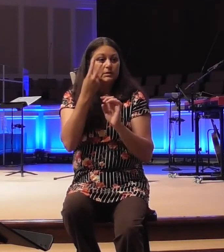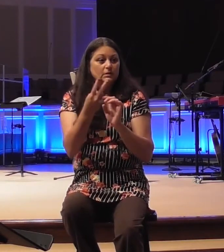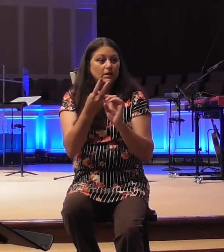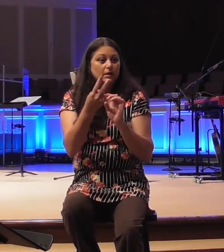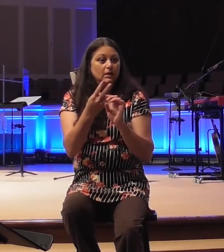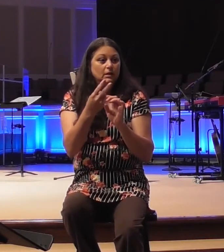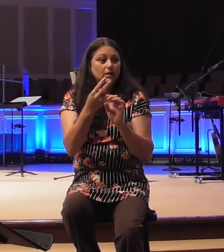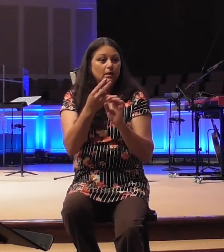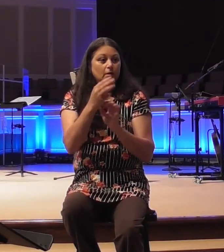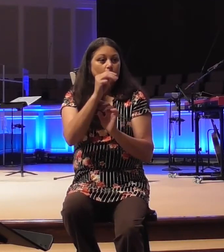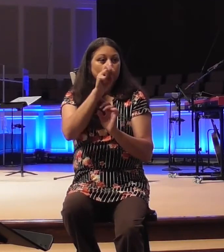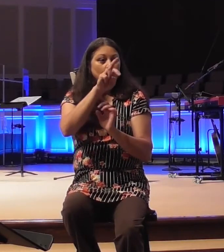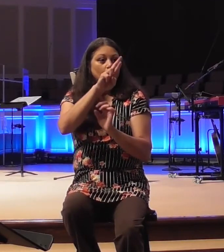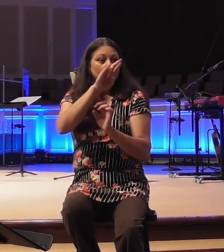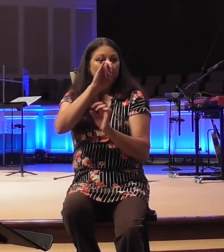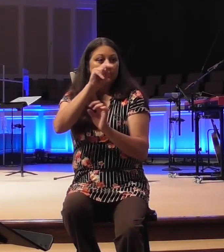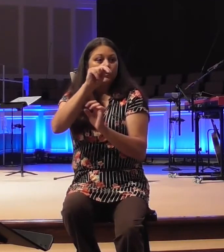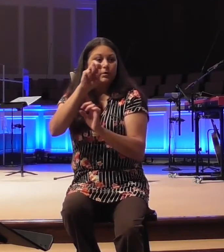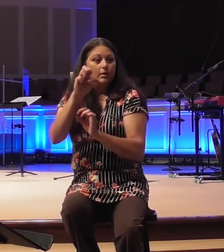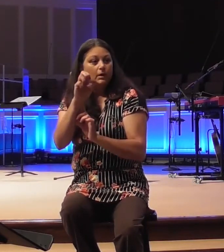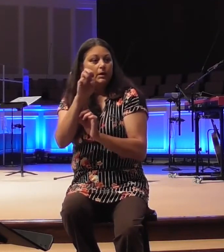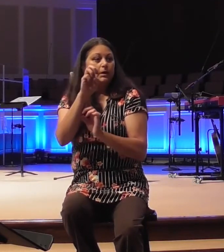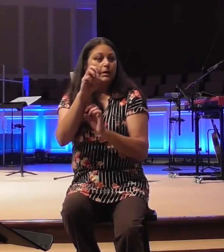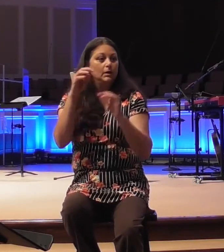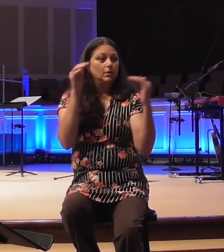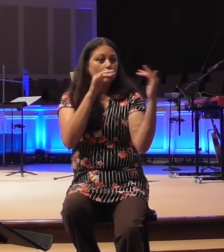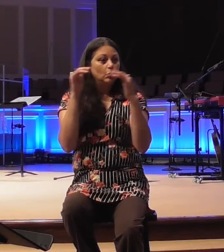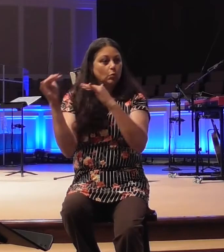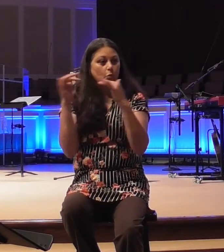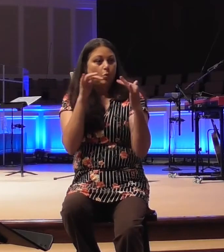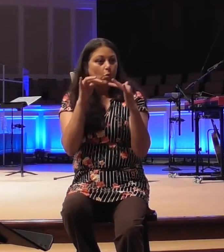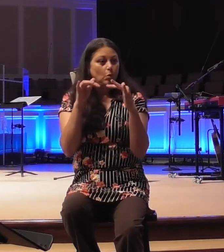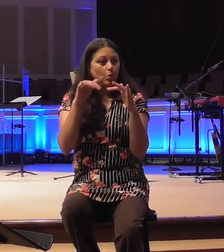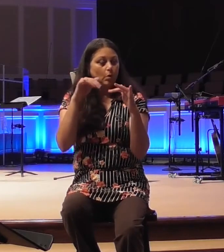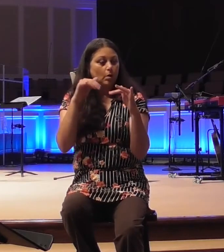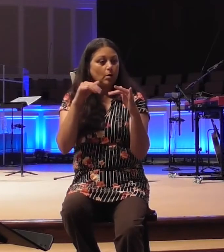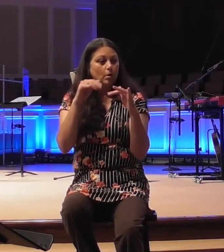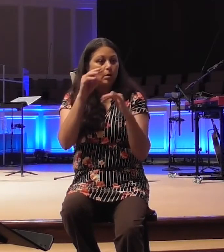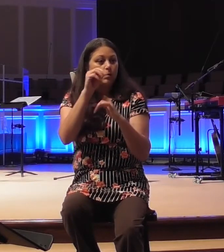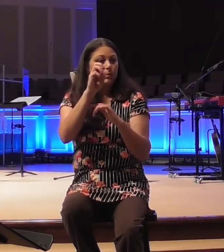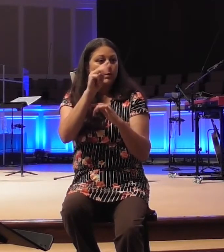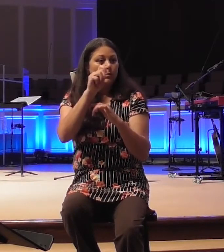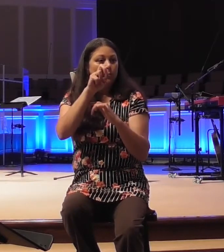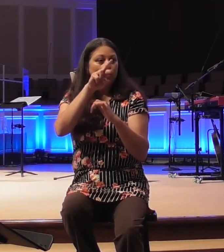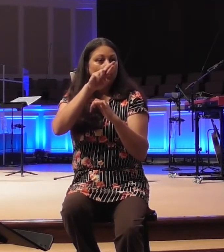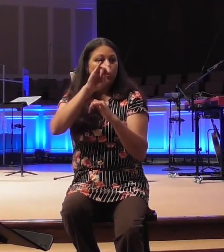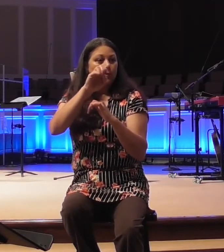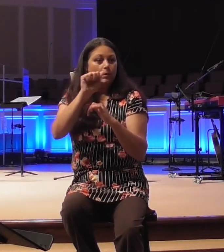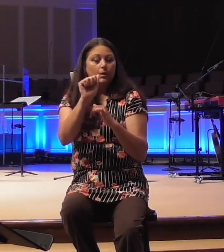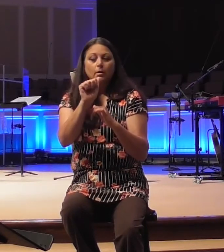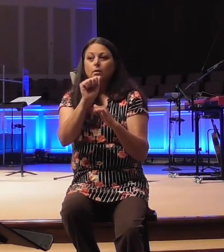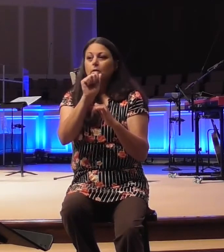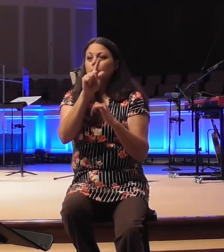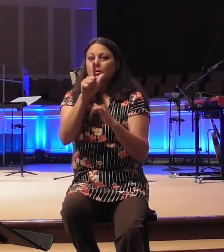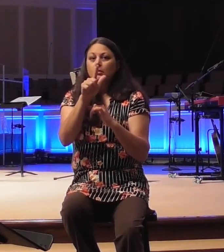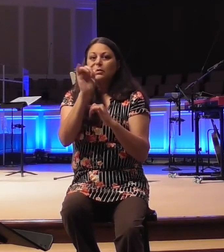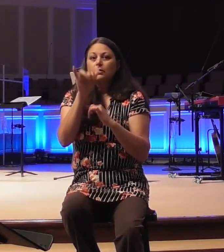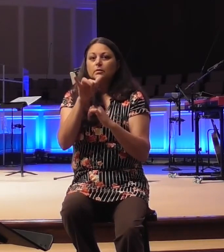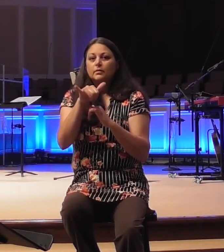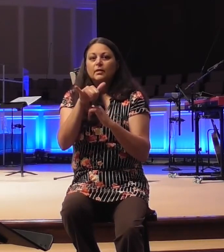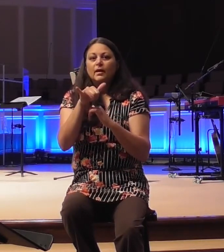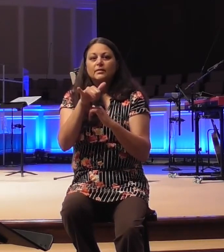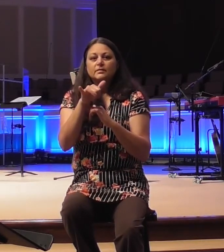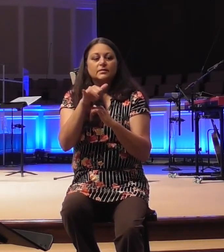Memorial. You're very familiar with that. That is in Washington, or just outside of Washington, near